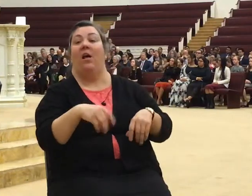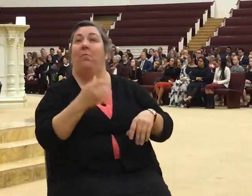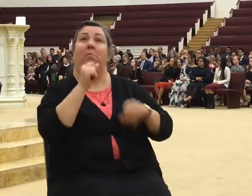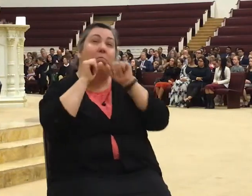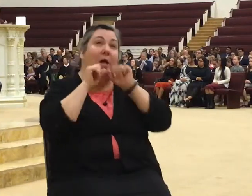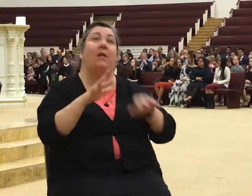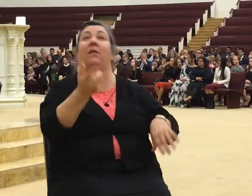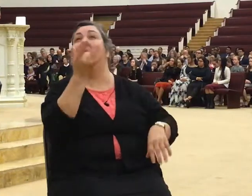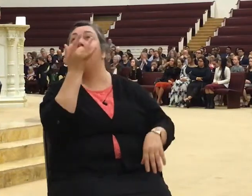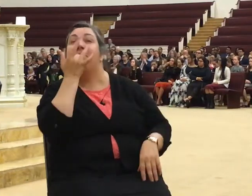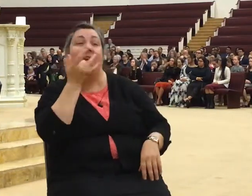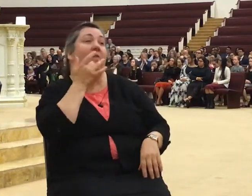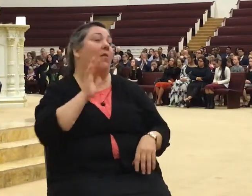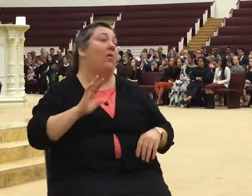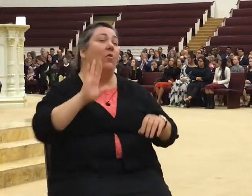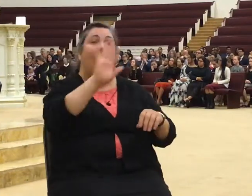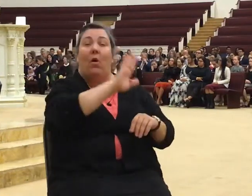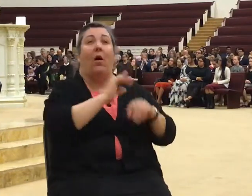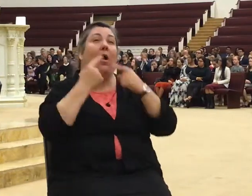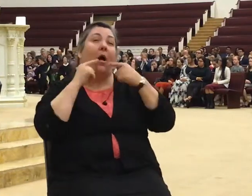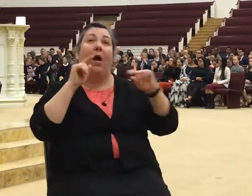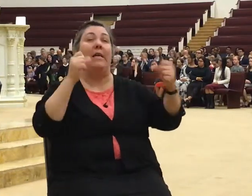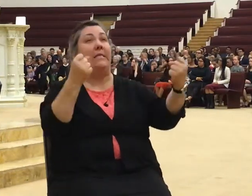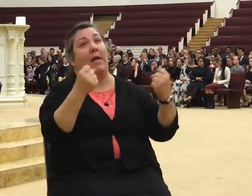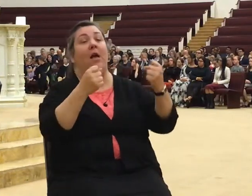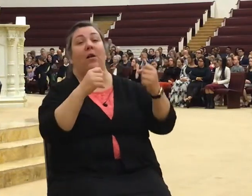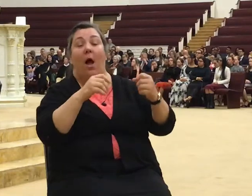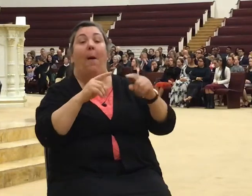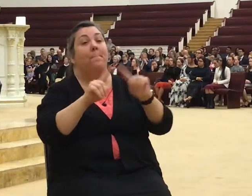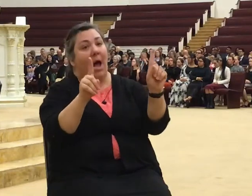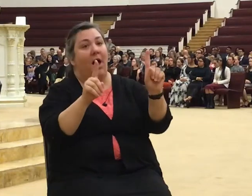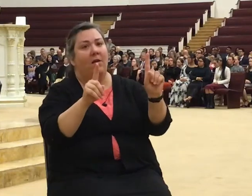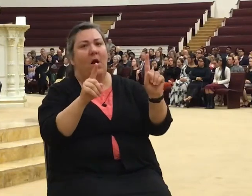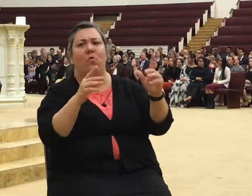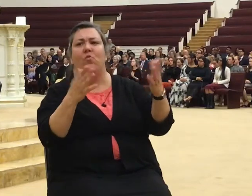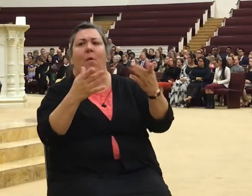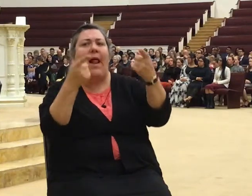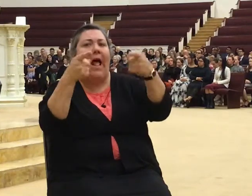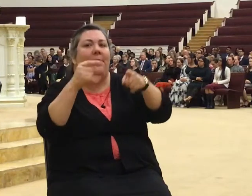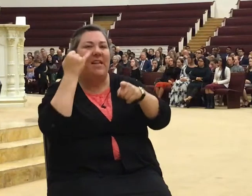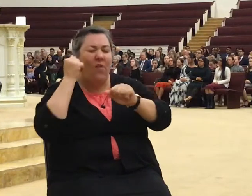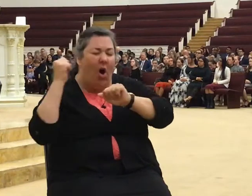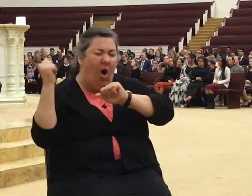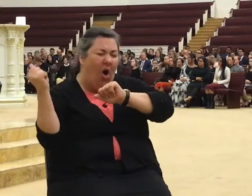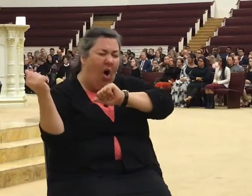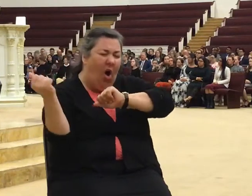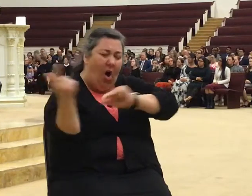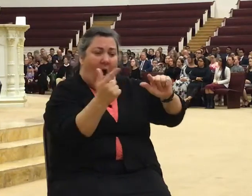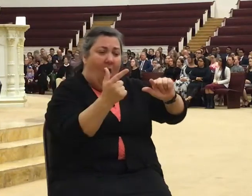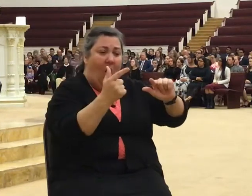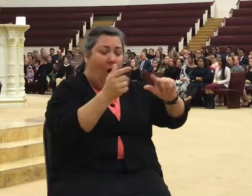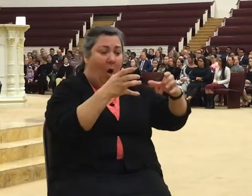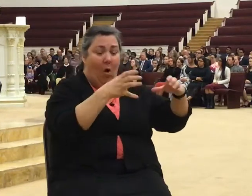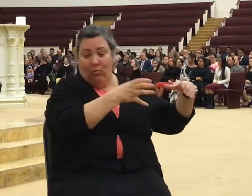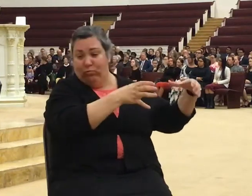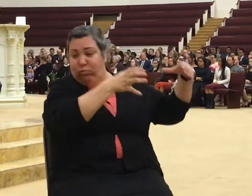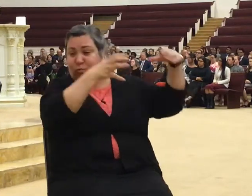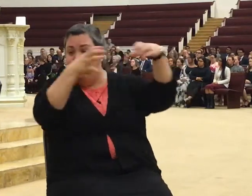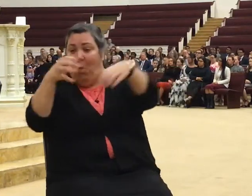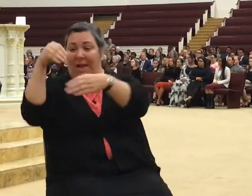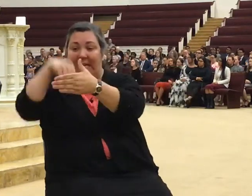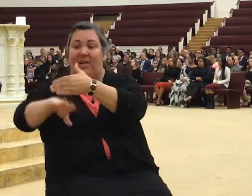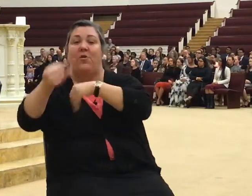and your tricks and your accomplishment. But what would happen if everybody got across Jordan? What if